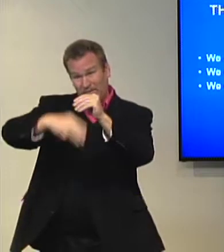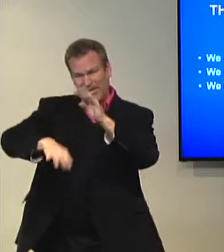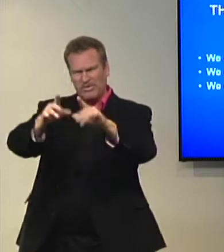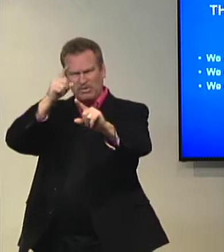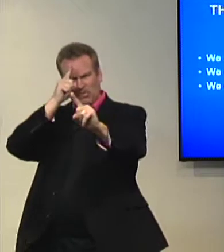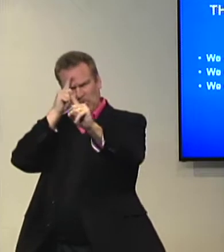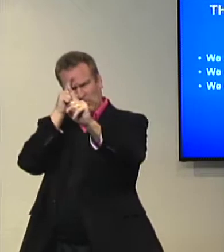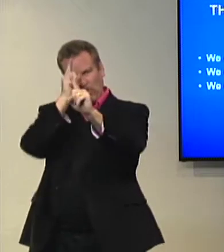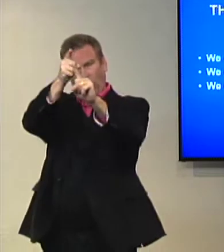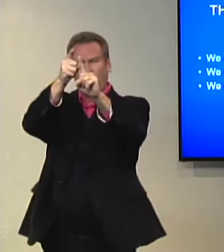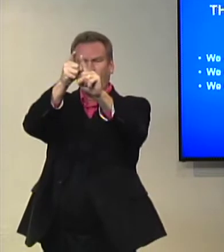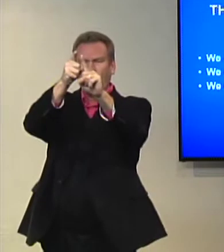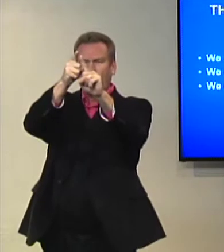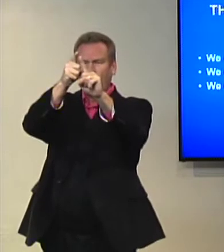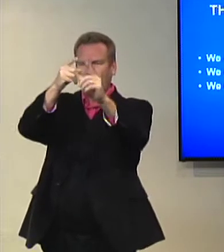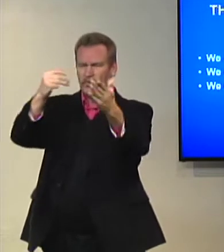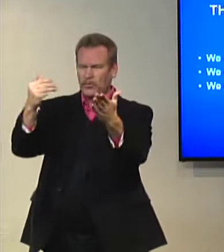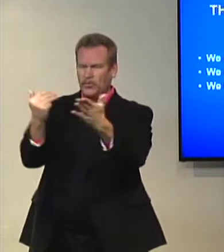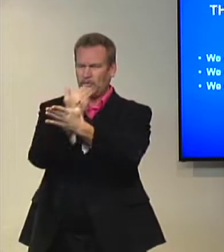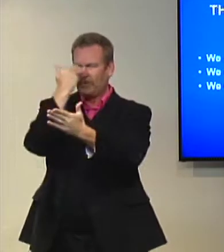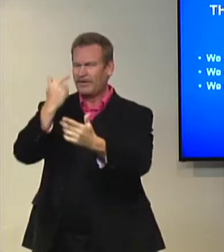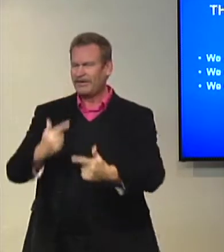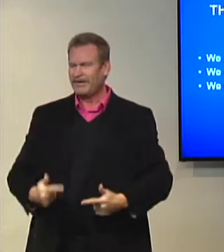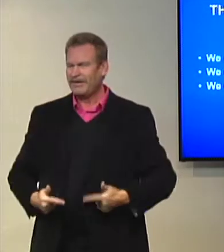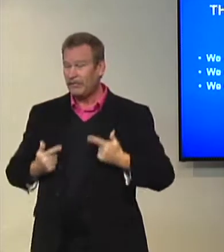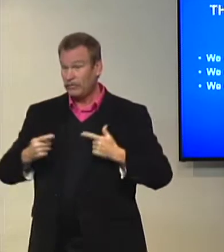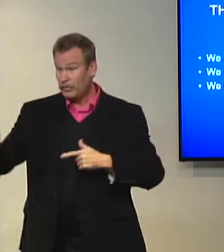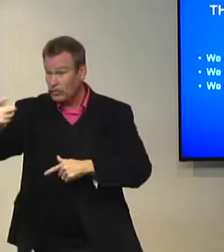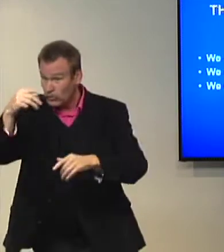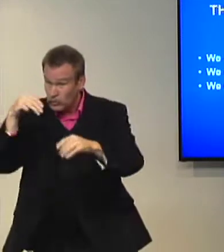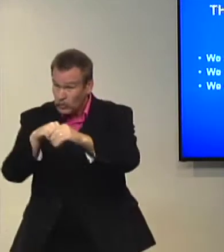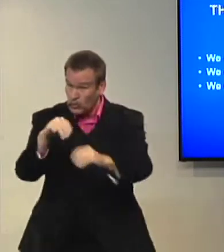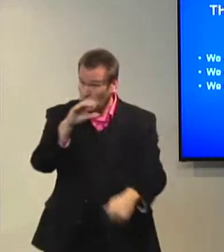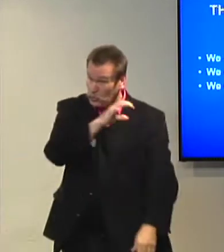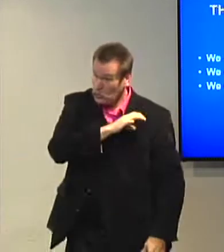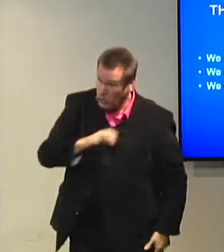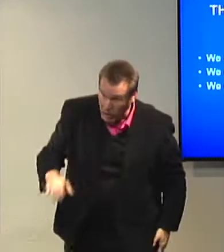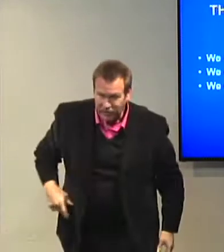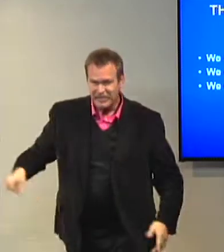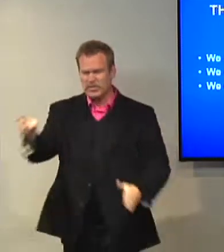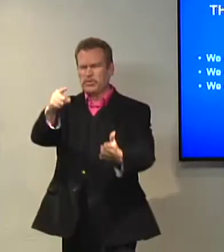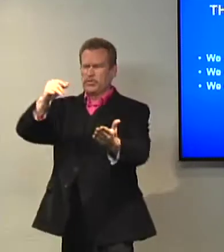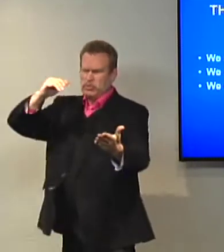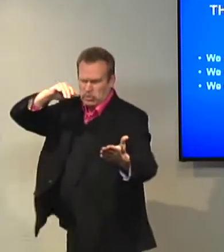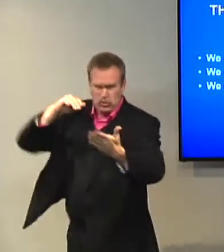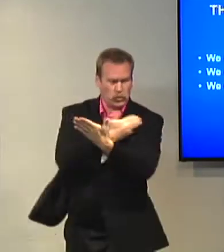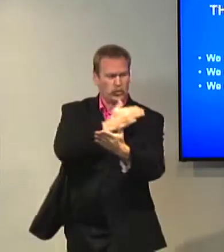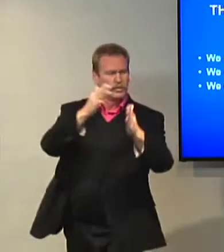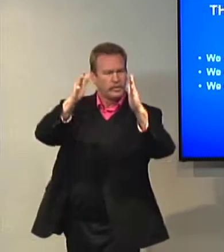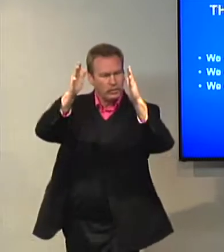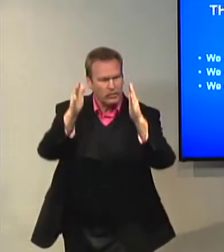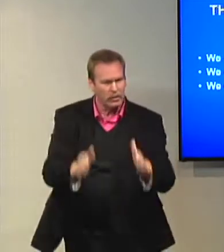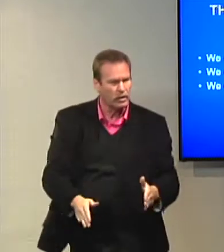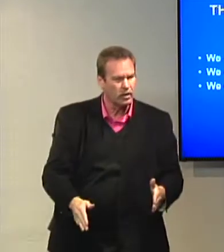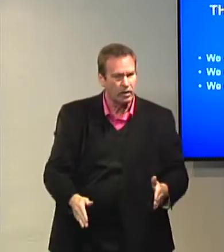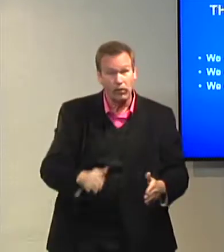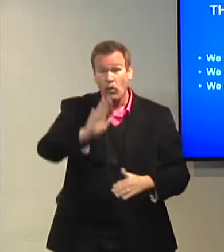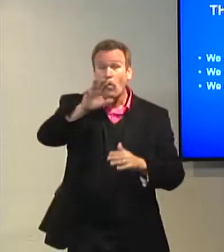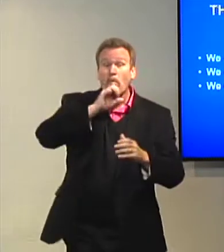better things. We'll have a new goal. A new life. A new life in Christ. You become